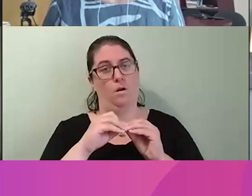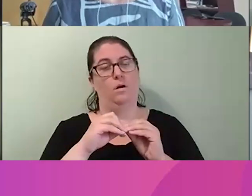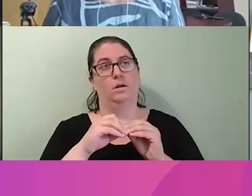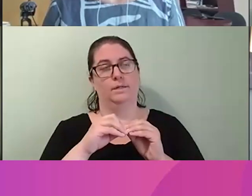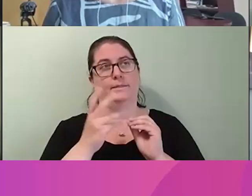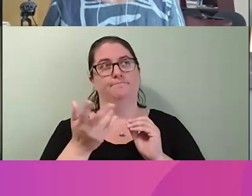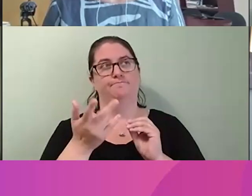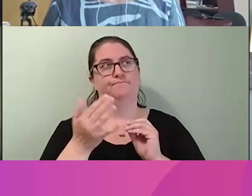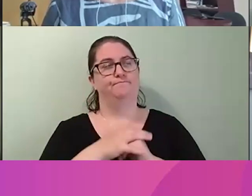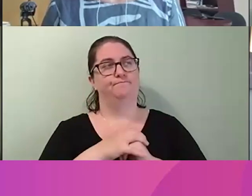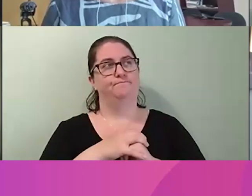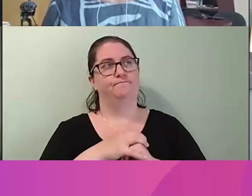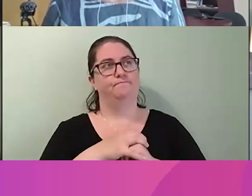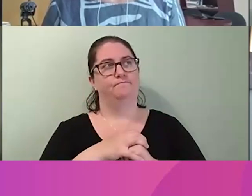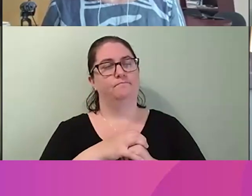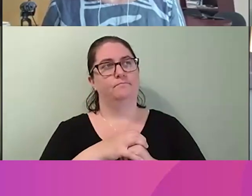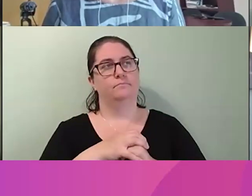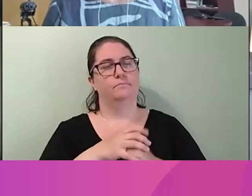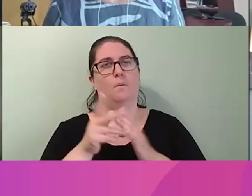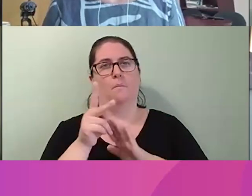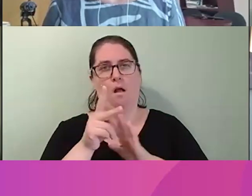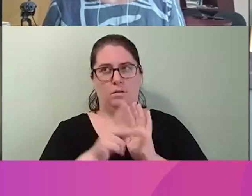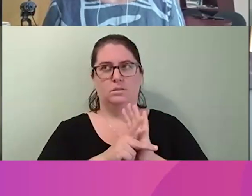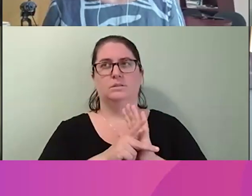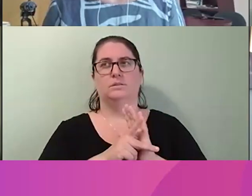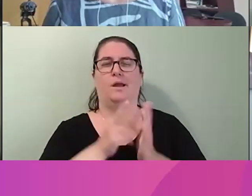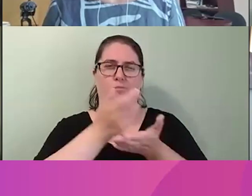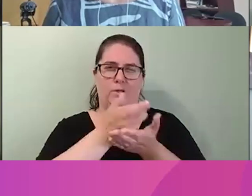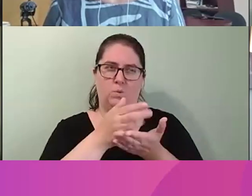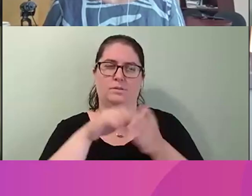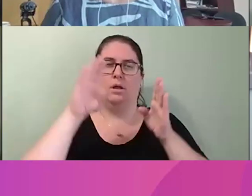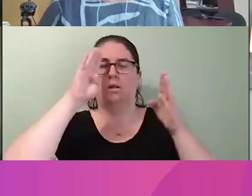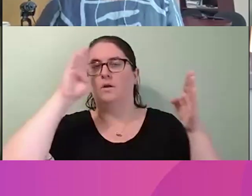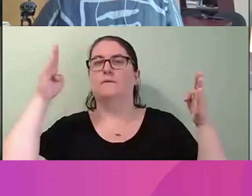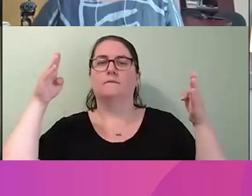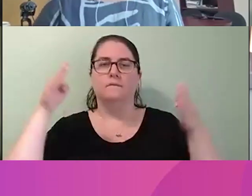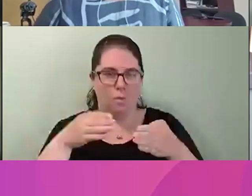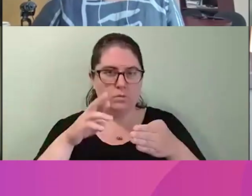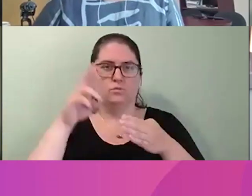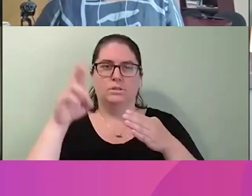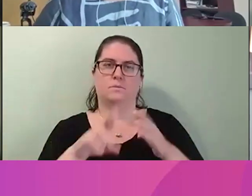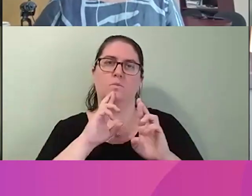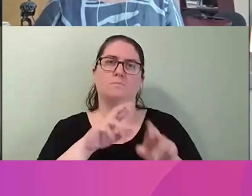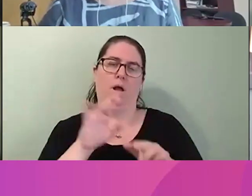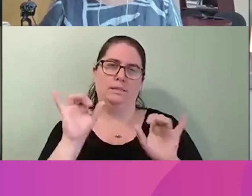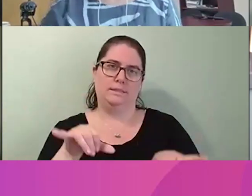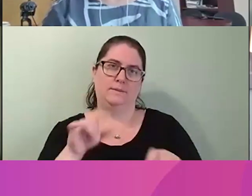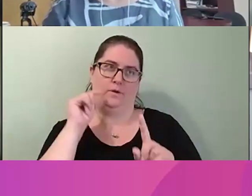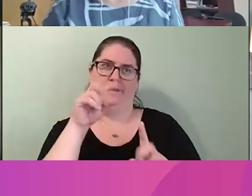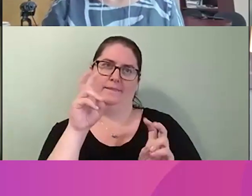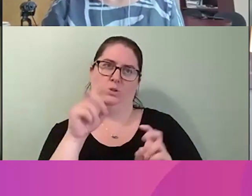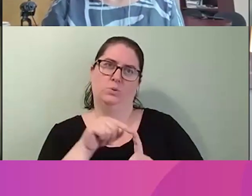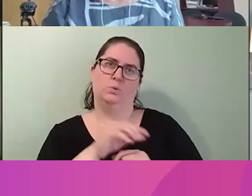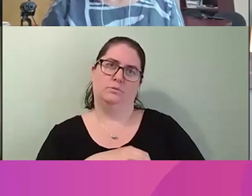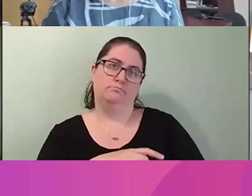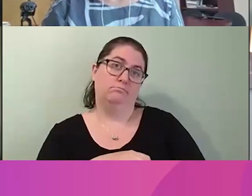of policy and sort of resources that are dedicated towards a response system for this issue. I mean,